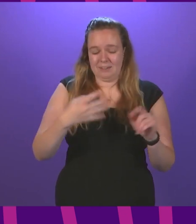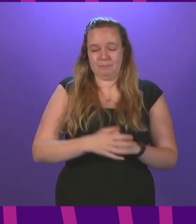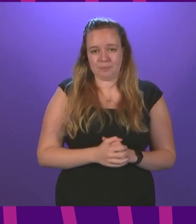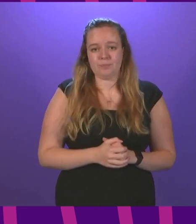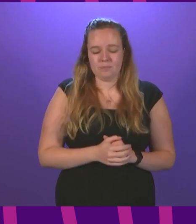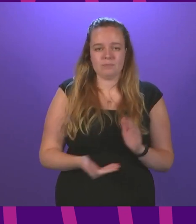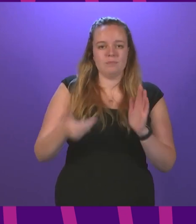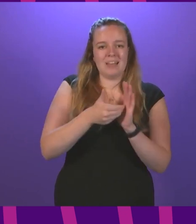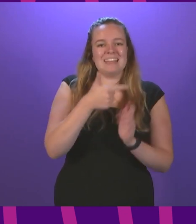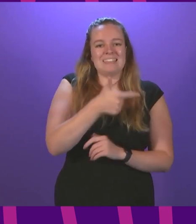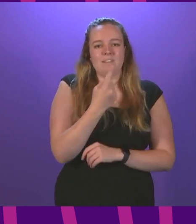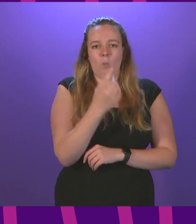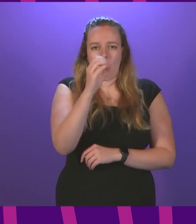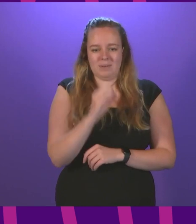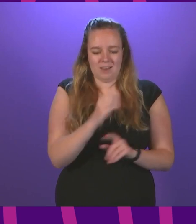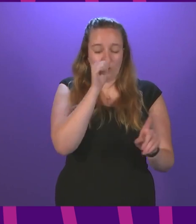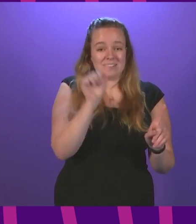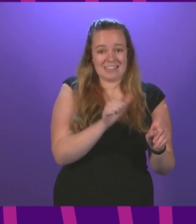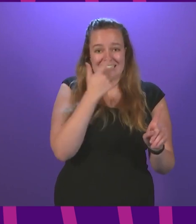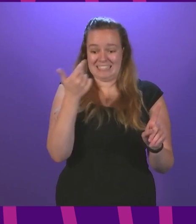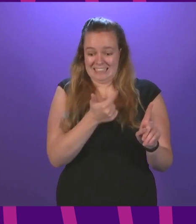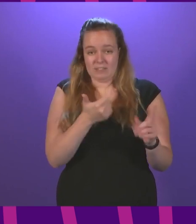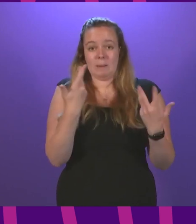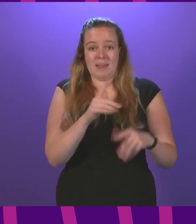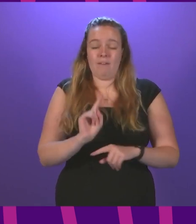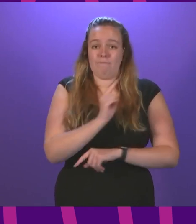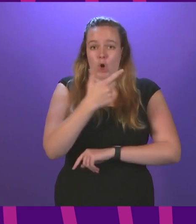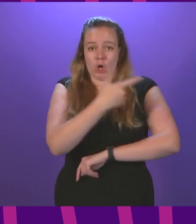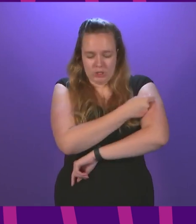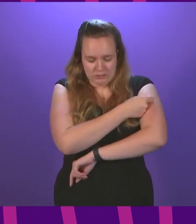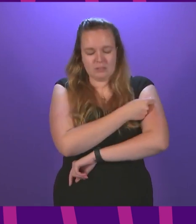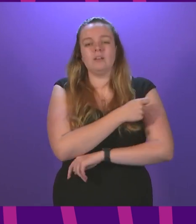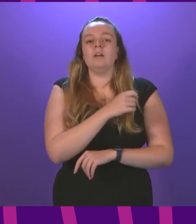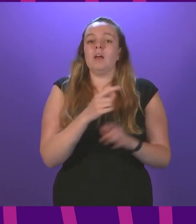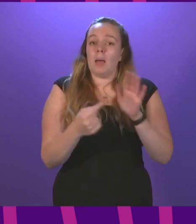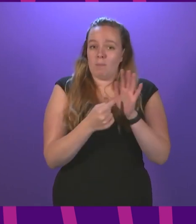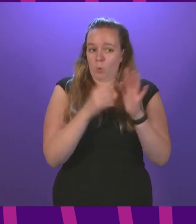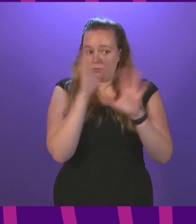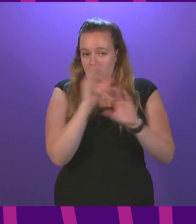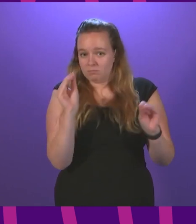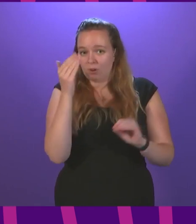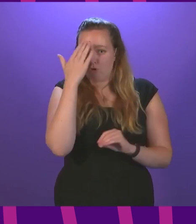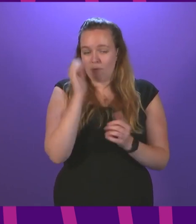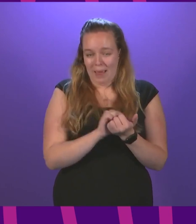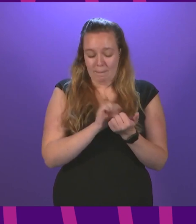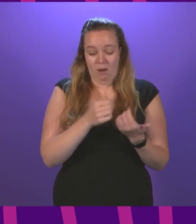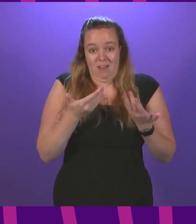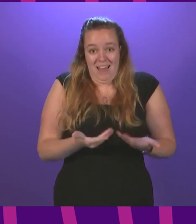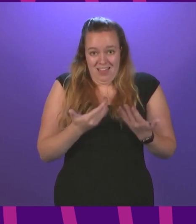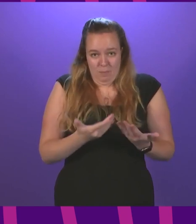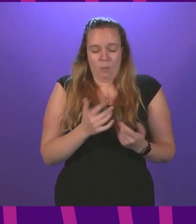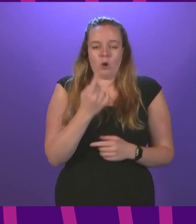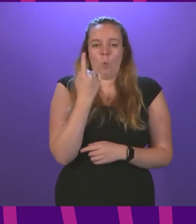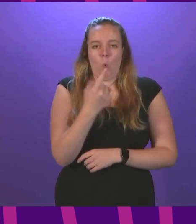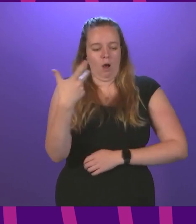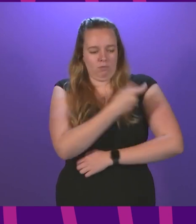addition, 71% of 16- and 17-year-olds have had a first dose, and of course, it's important to remember that at this stage, only